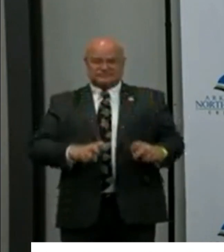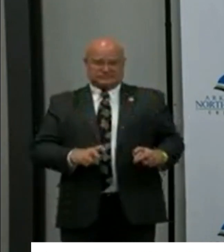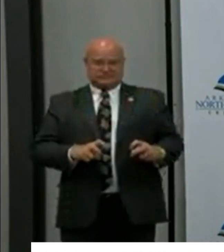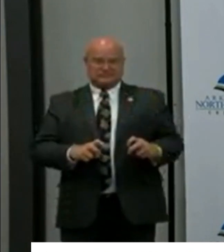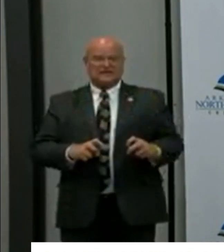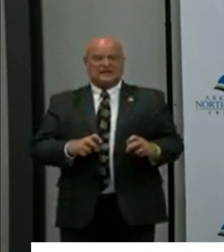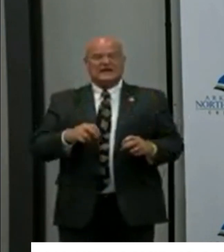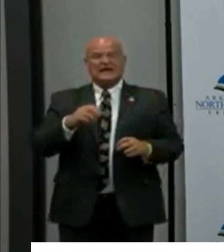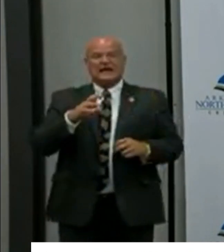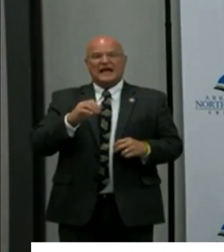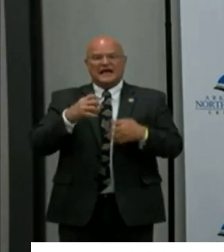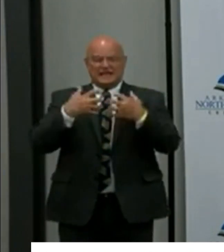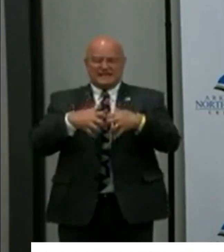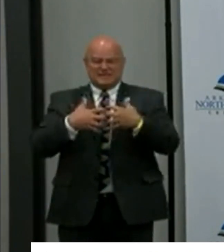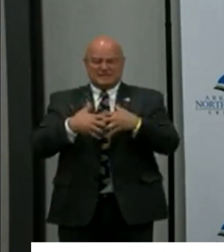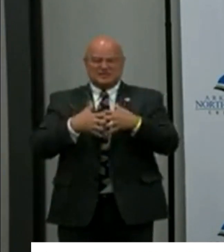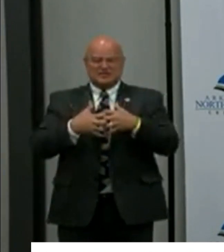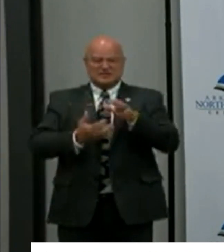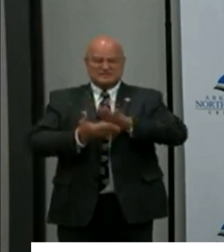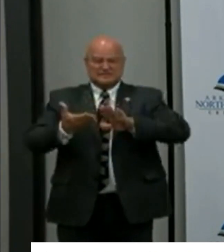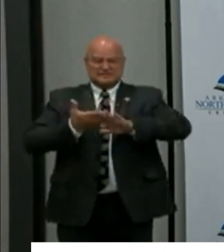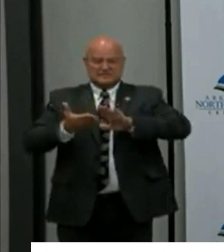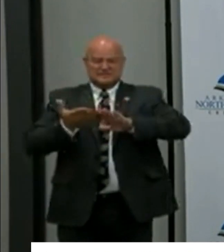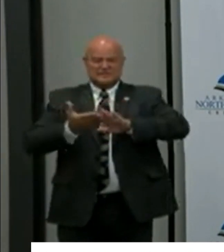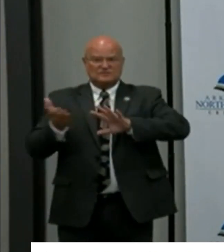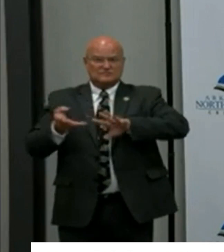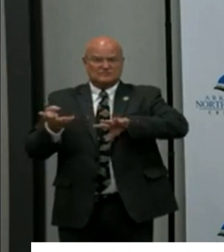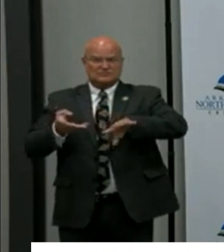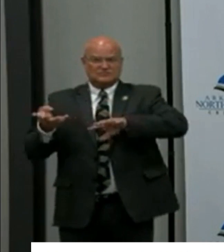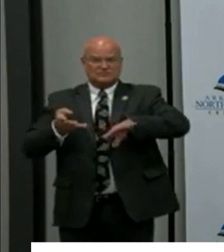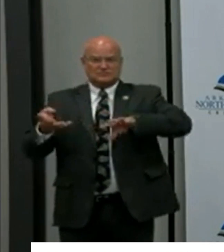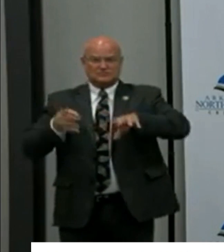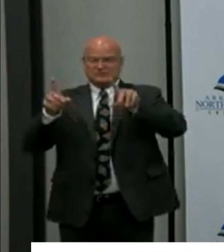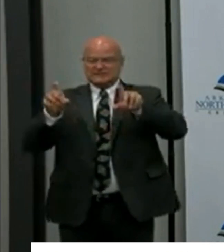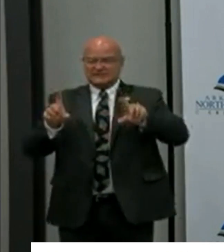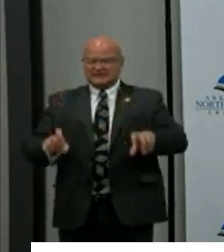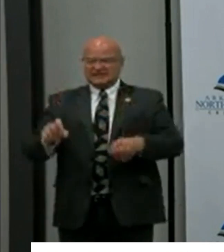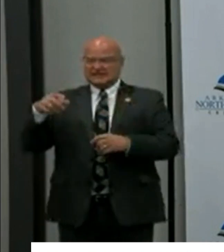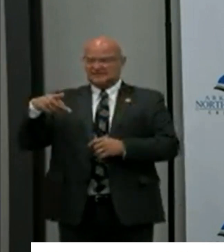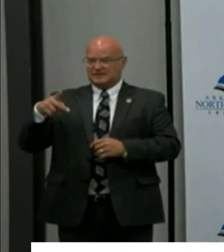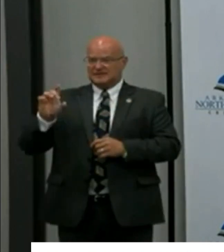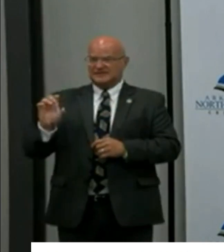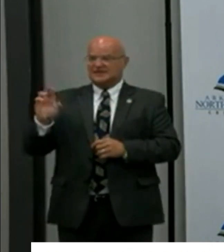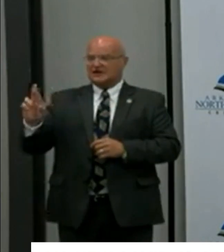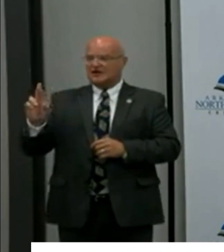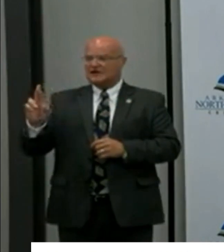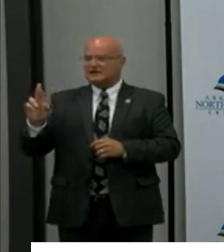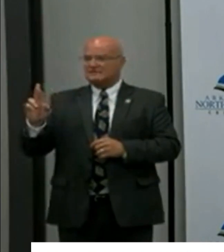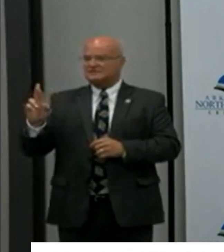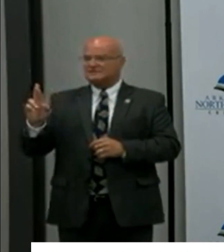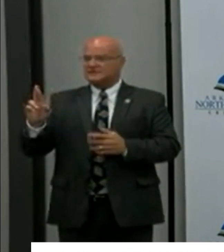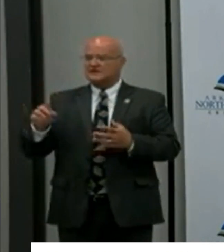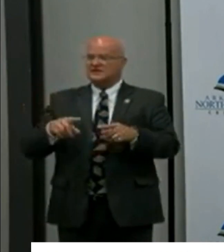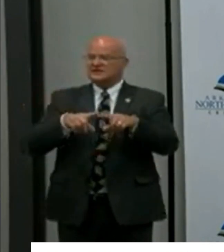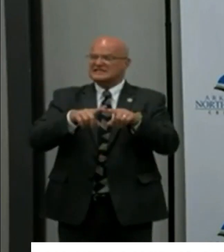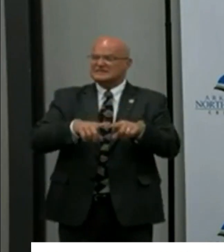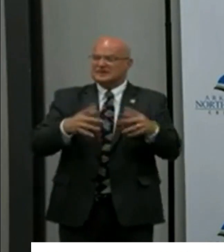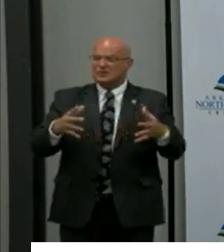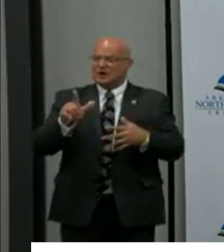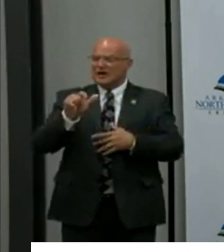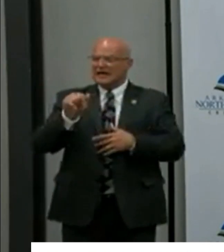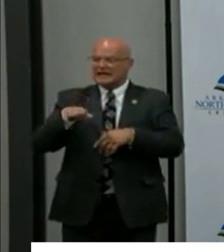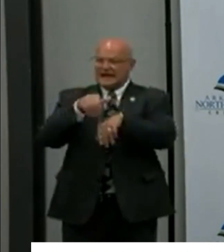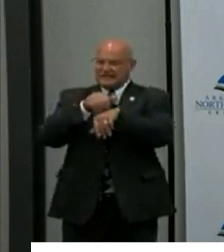the machines that run those PCR tests. So depending on what lab